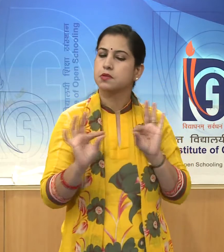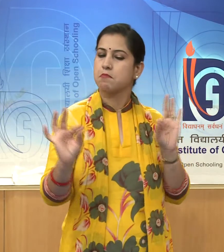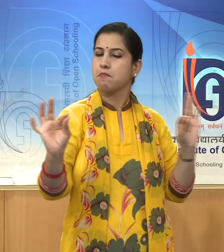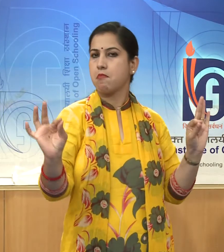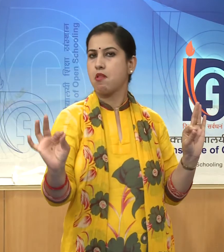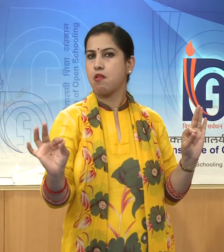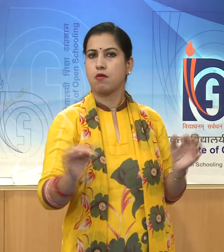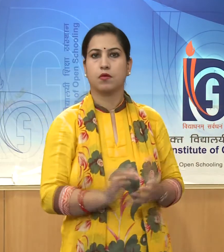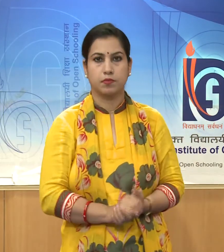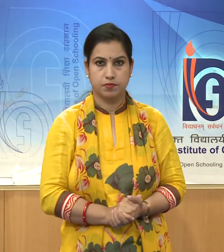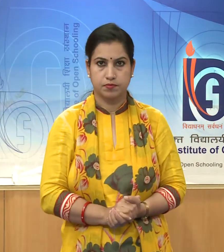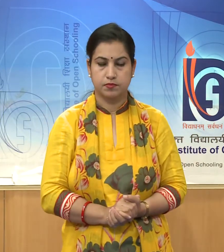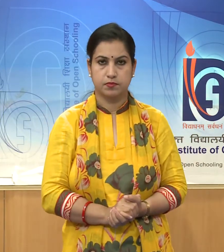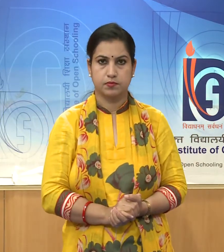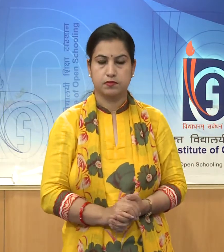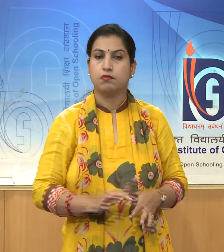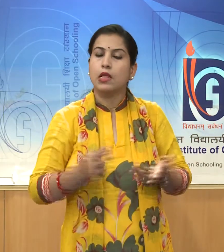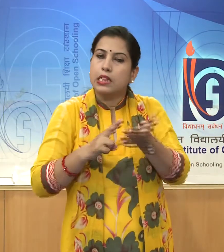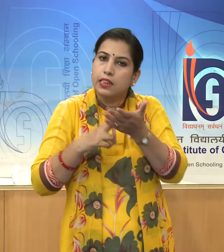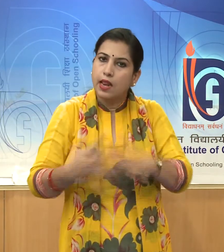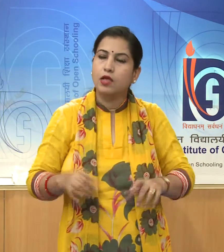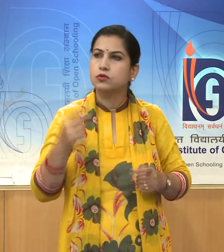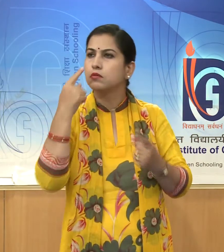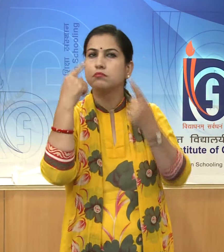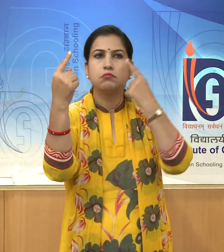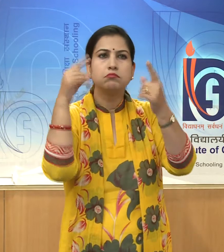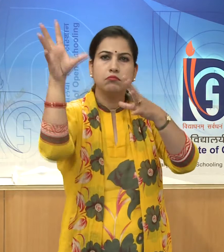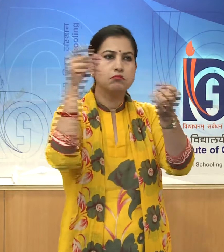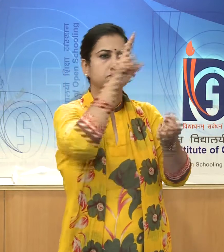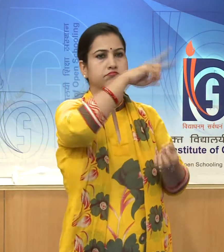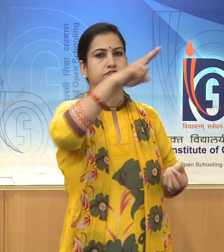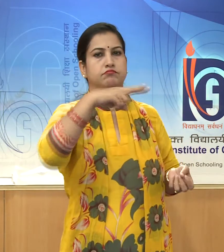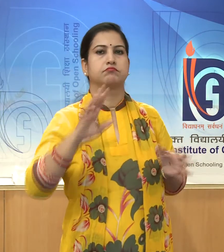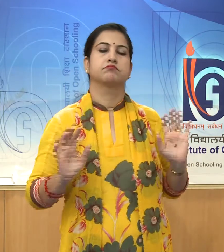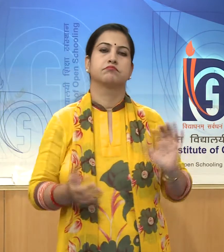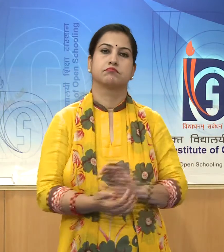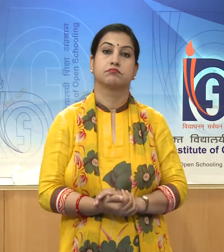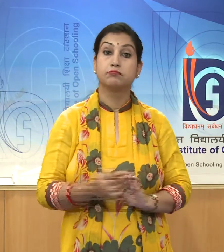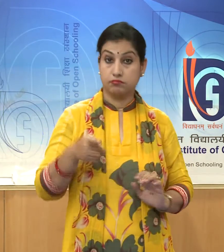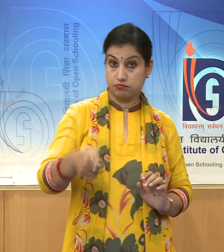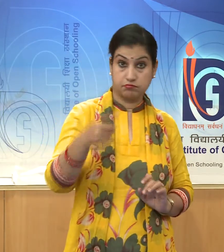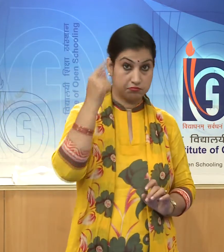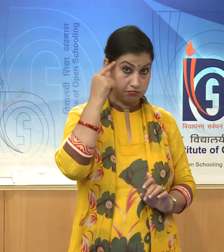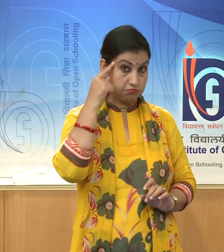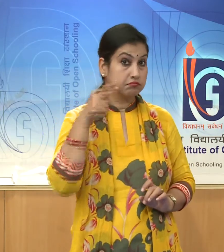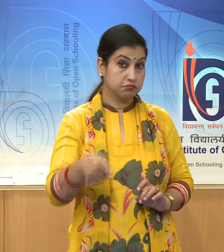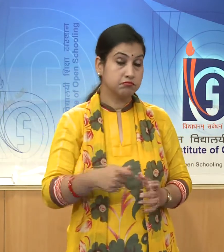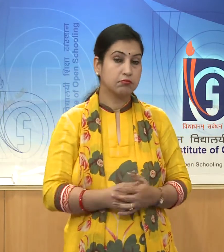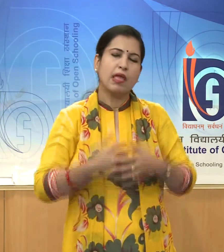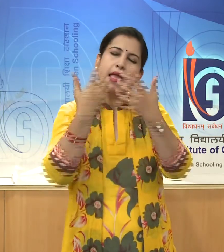simplification of natural forms, According to him,